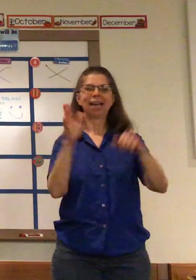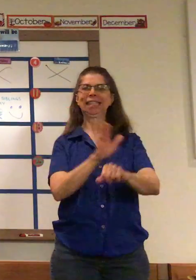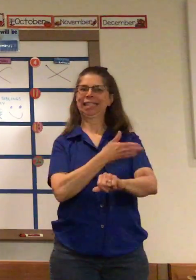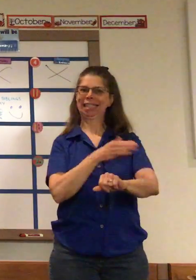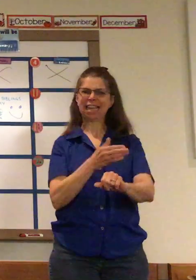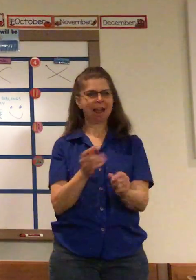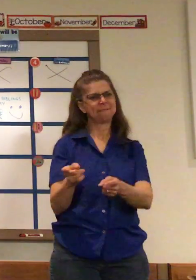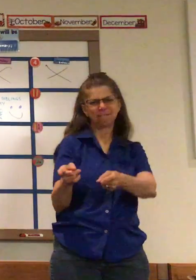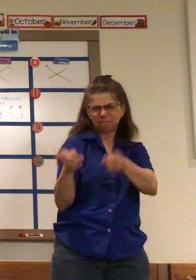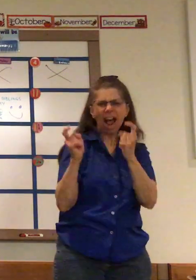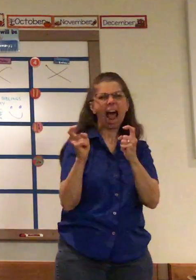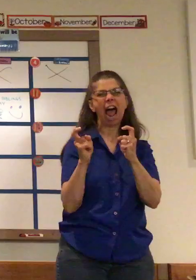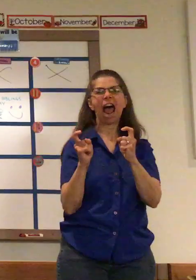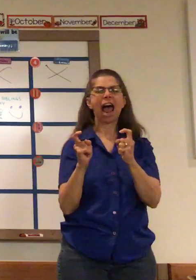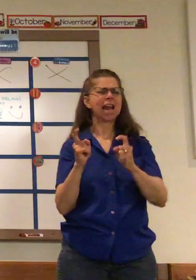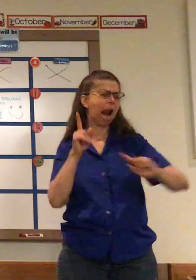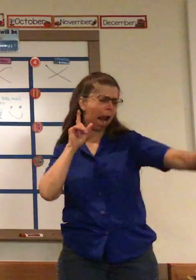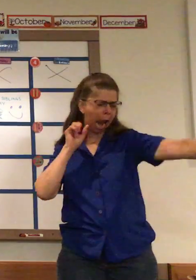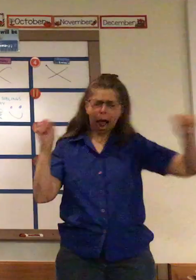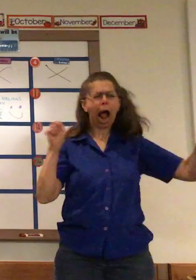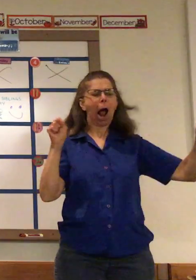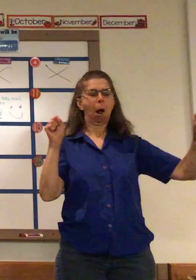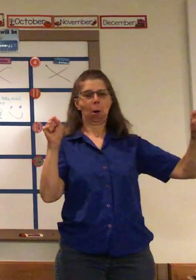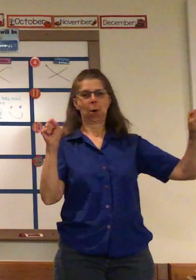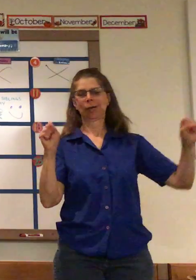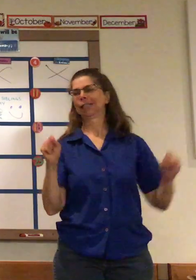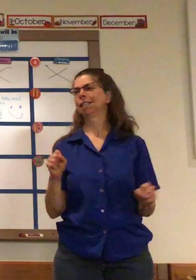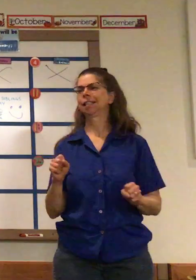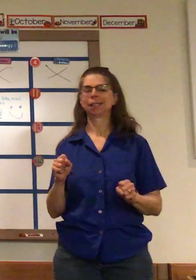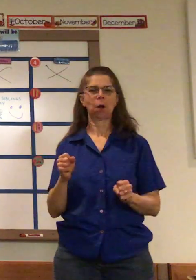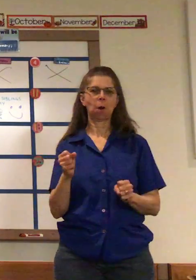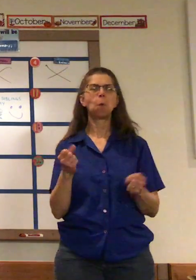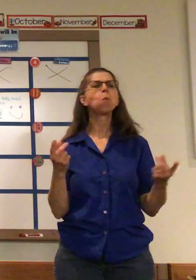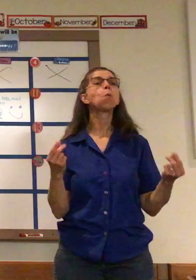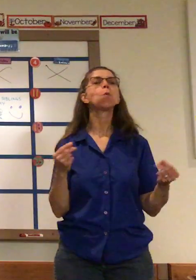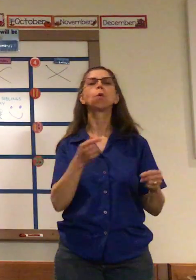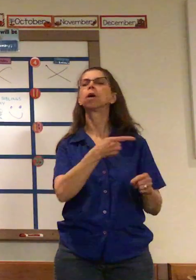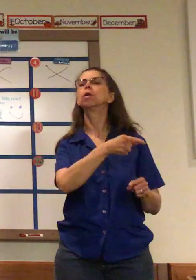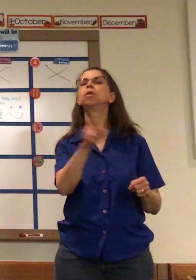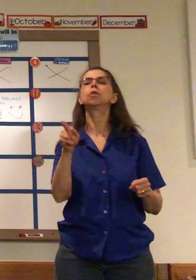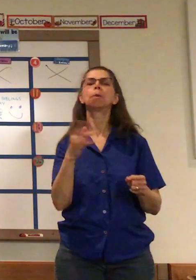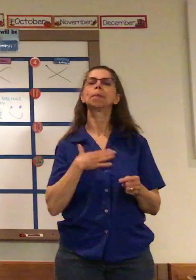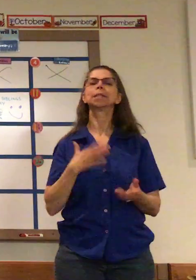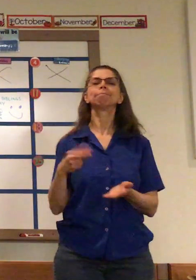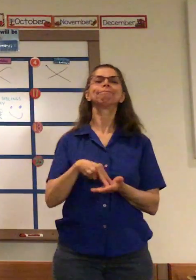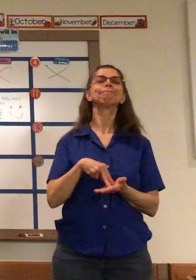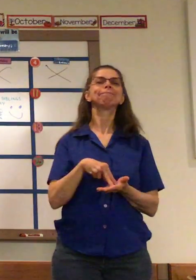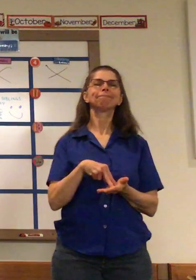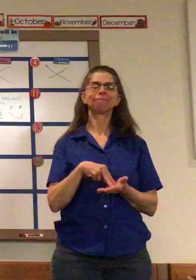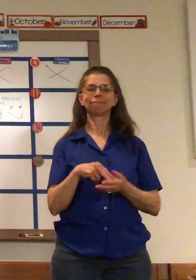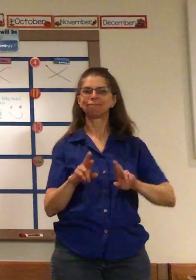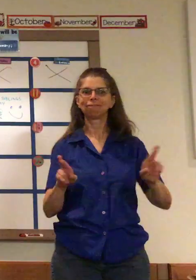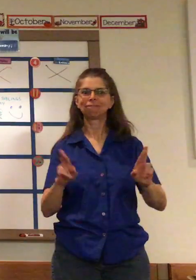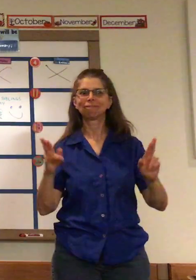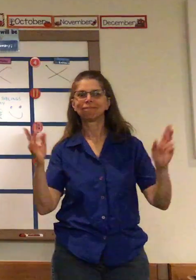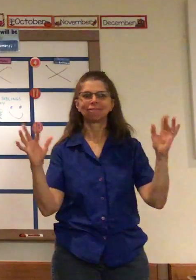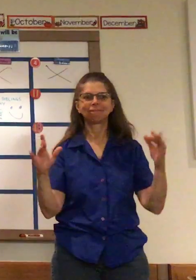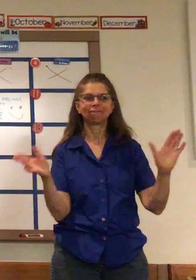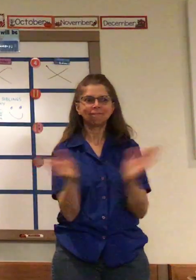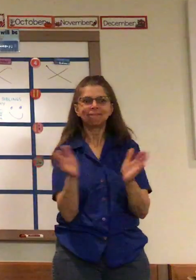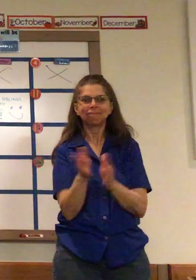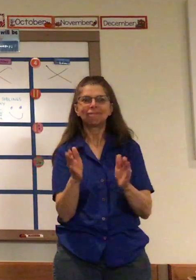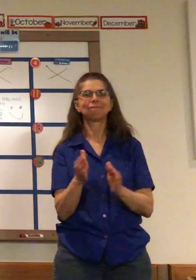song fast and loud. So you need to be standing up, please. Get your hands ready to